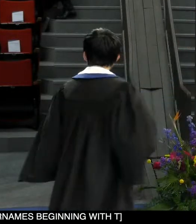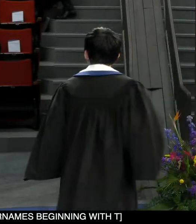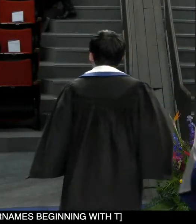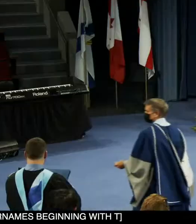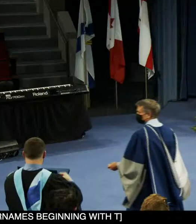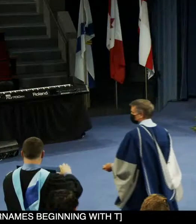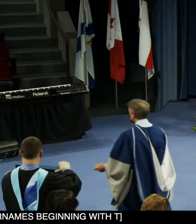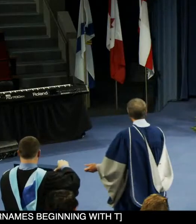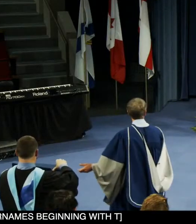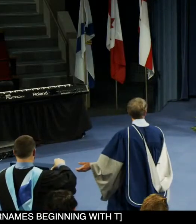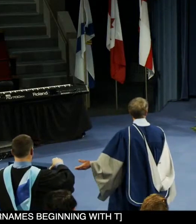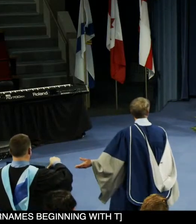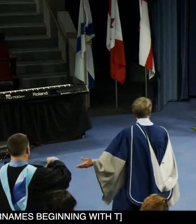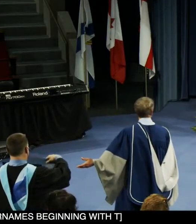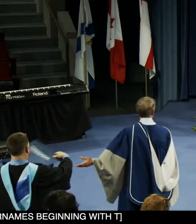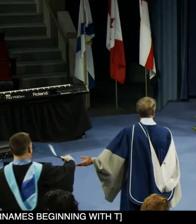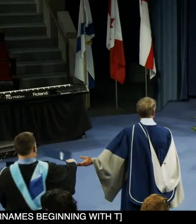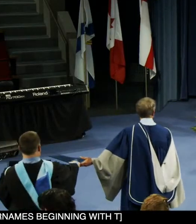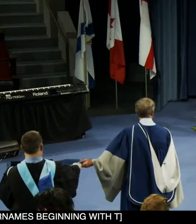Yan Wang.